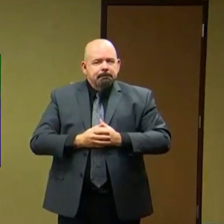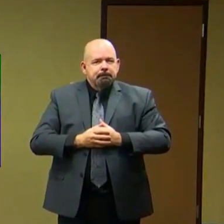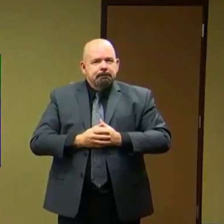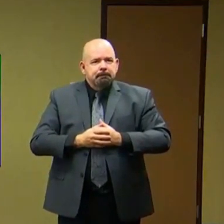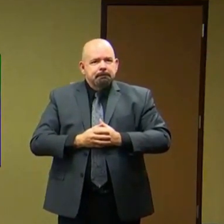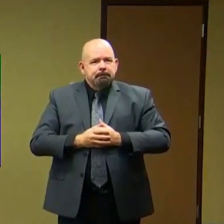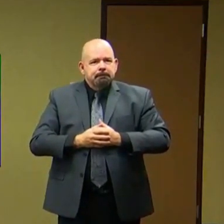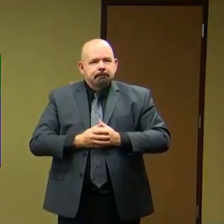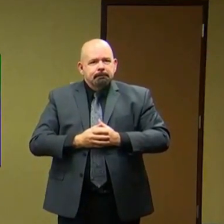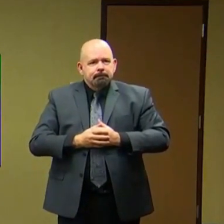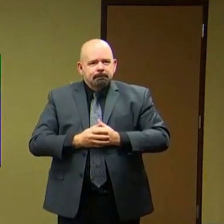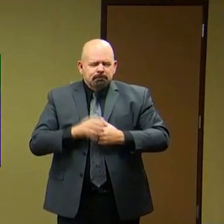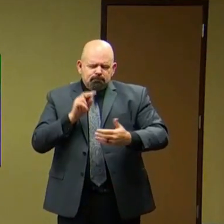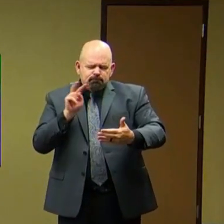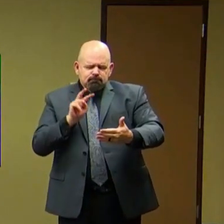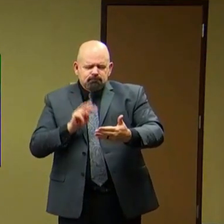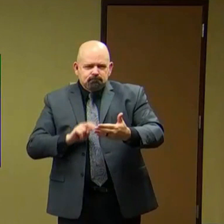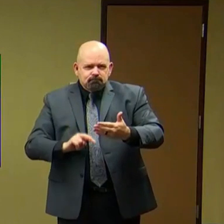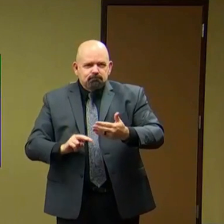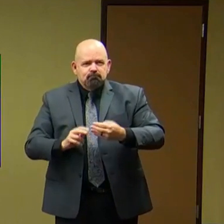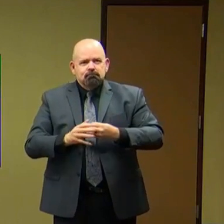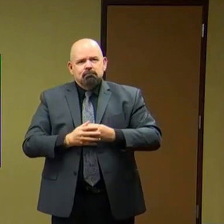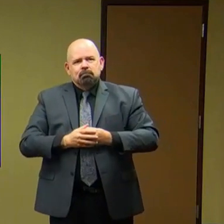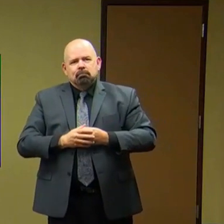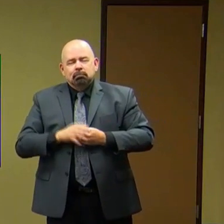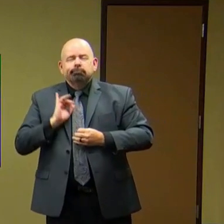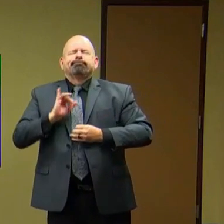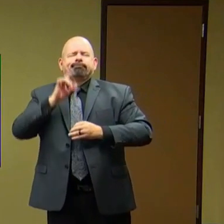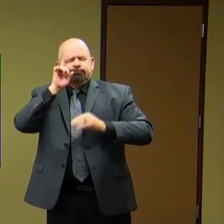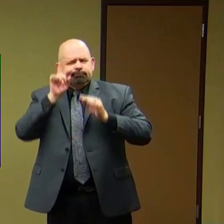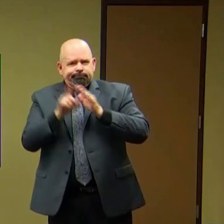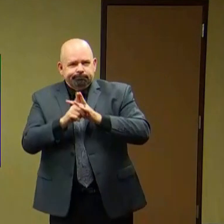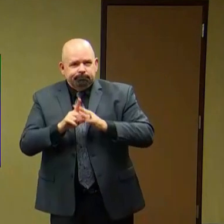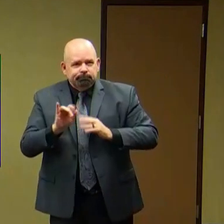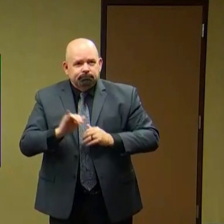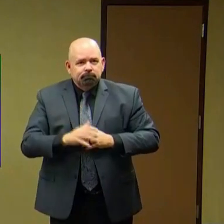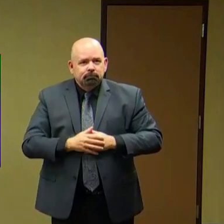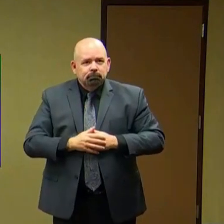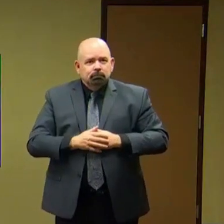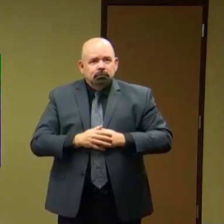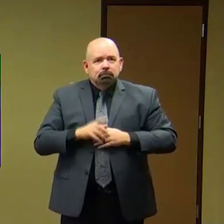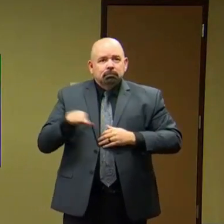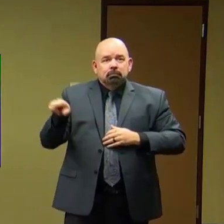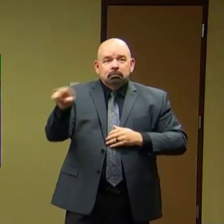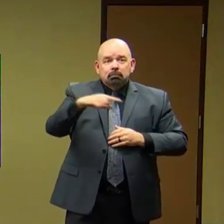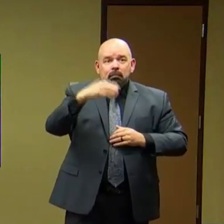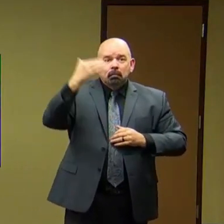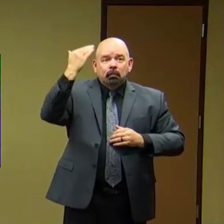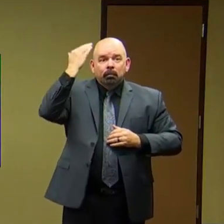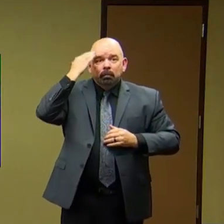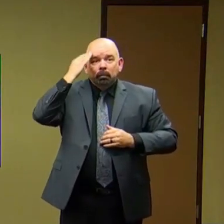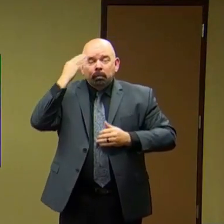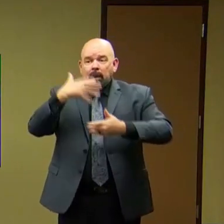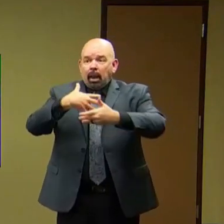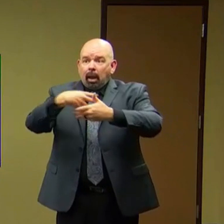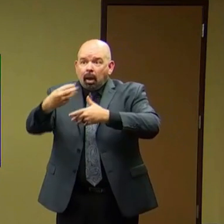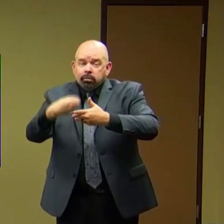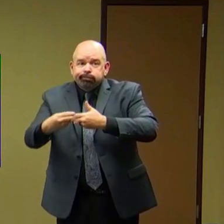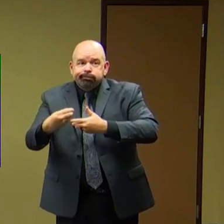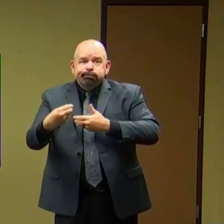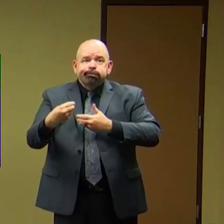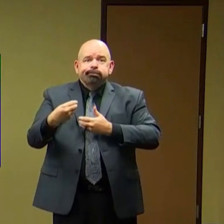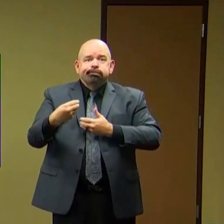We got Halloween, here's some other things, Halloween themed meals and preferably outdoors